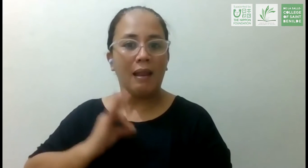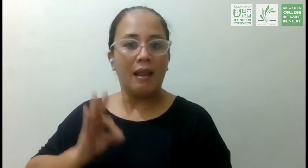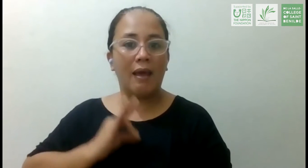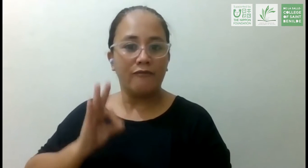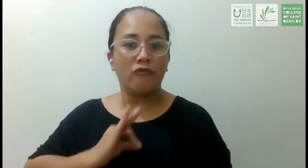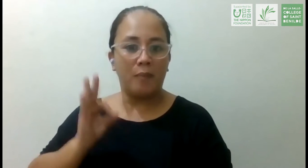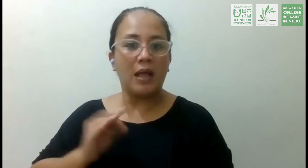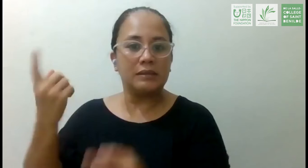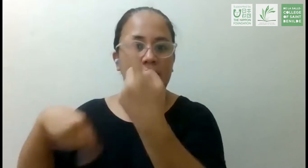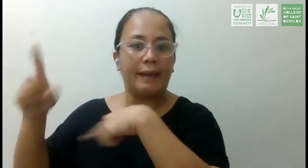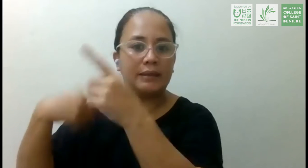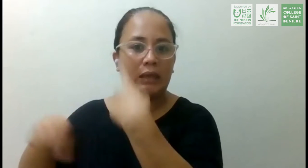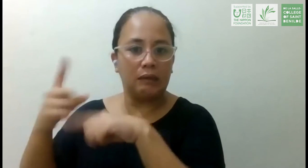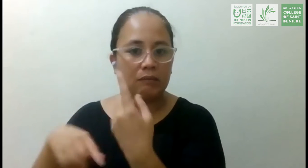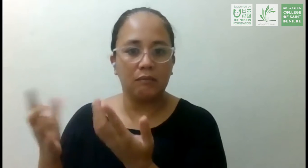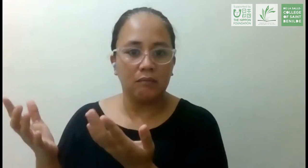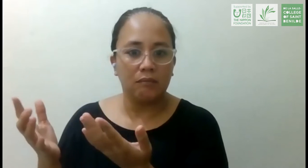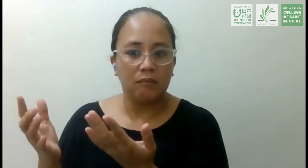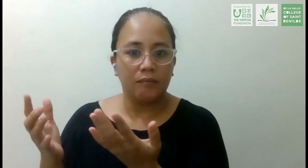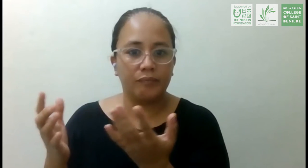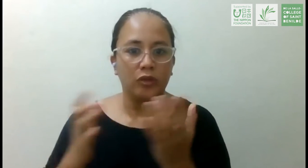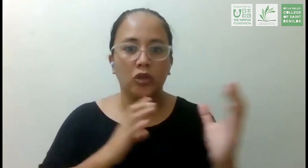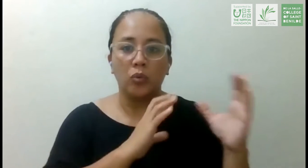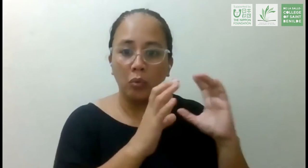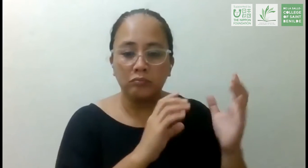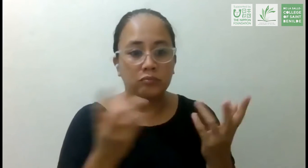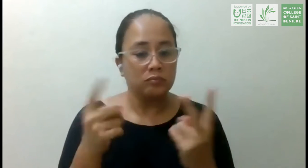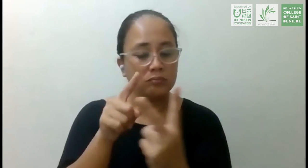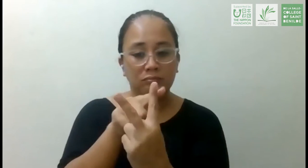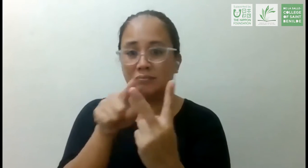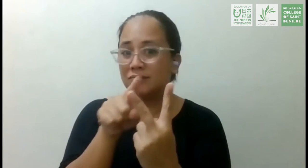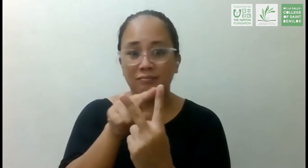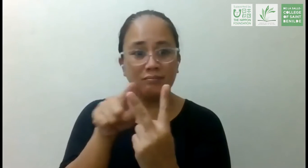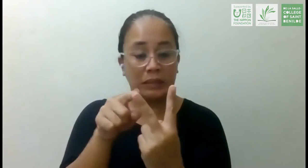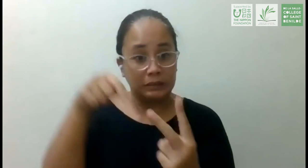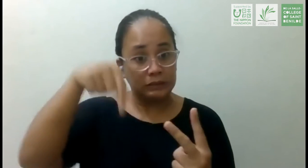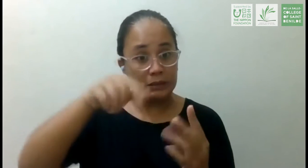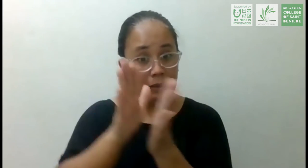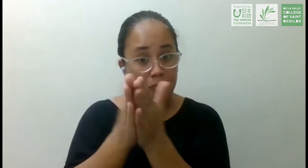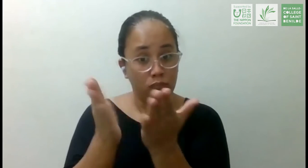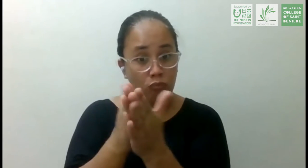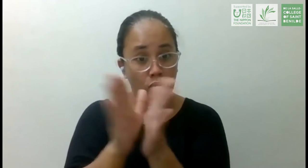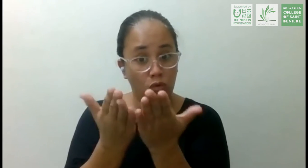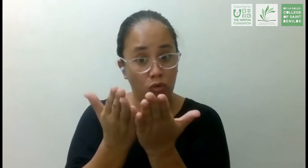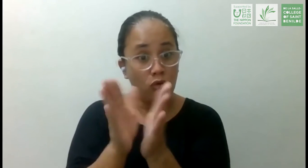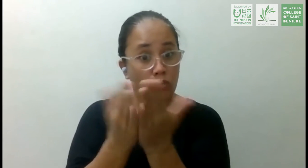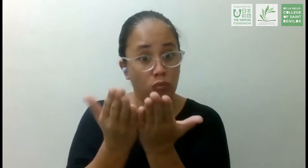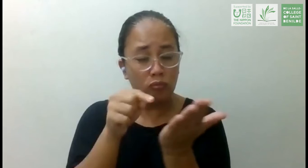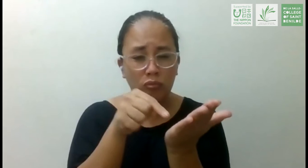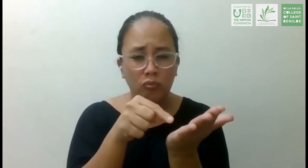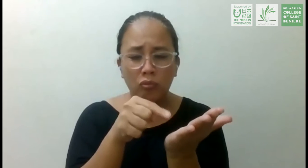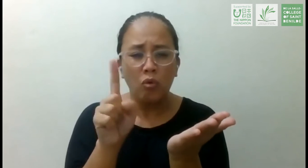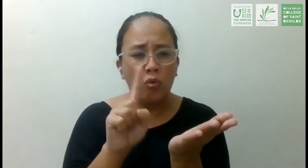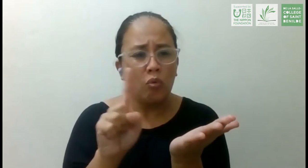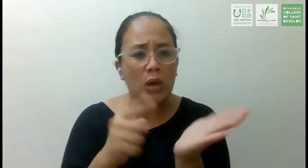or formal instructional signing. So I think in this book, you want to